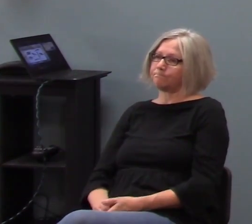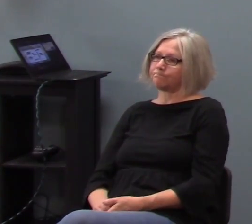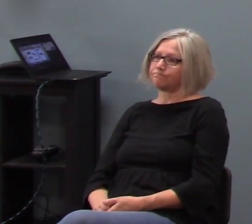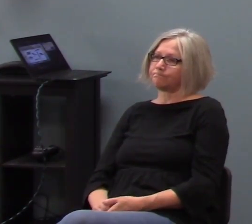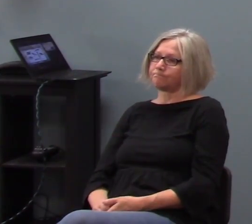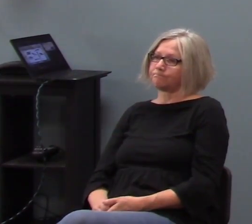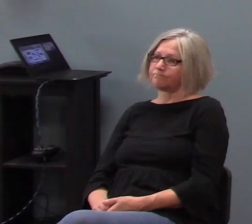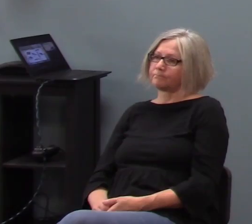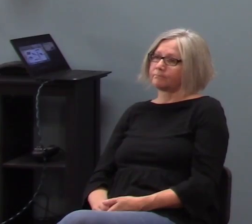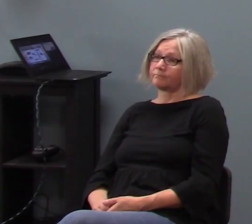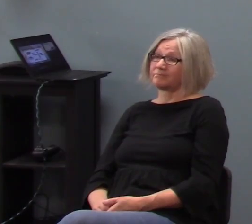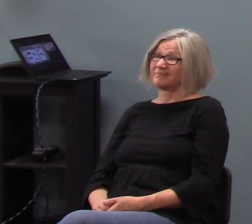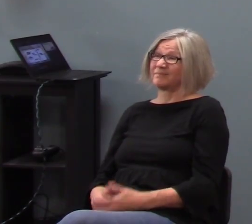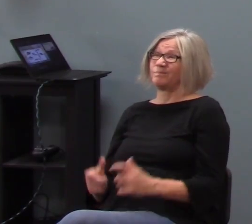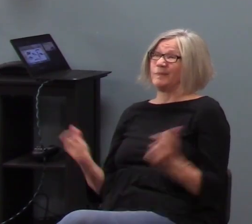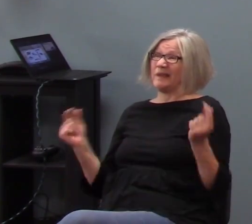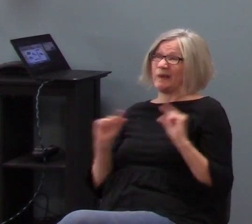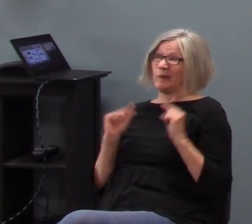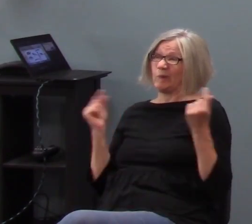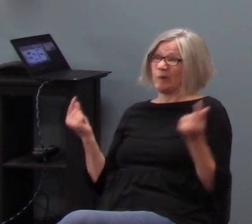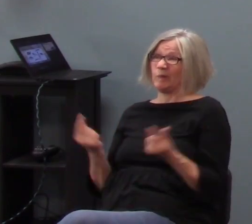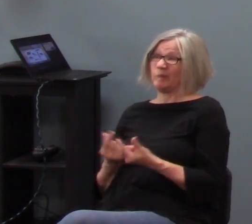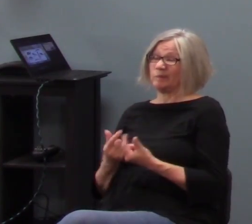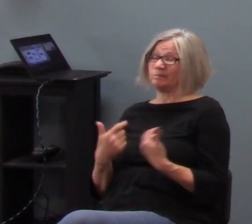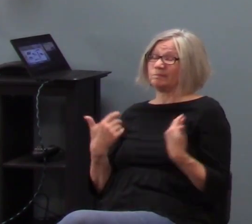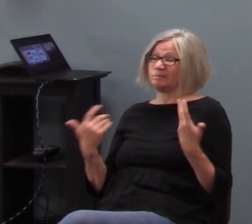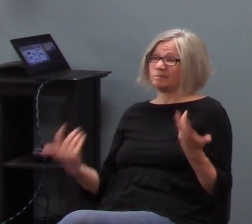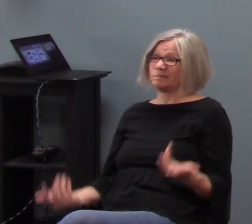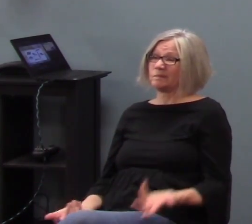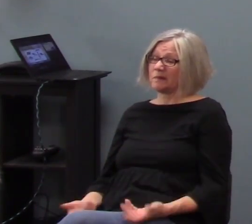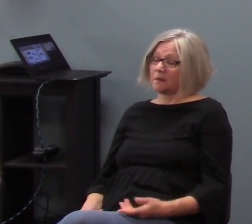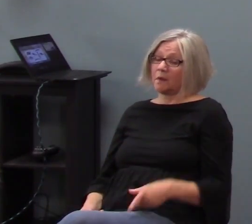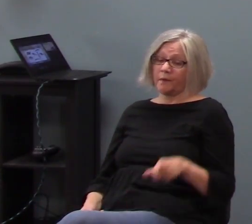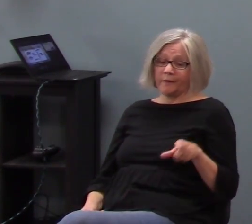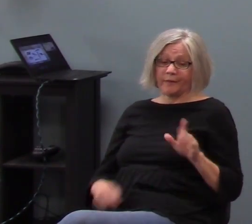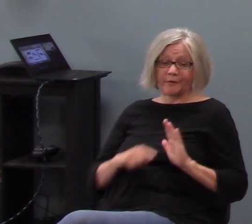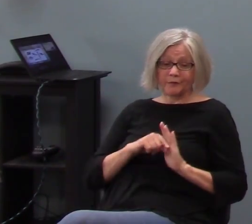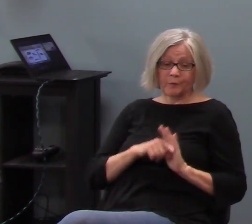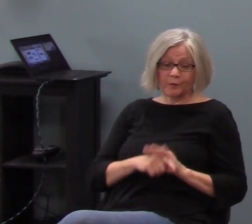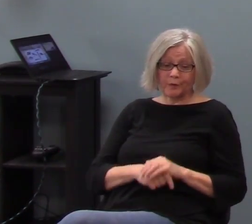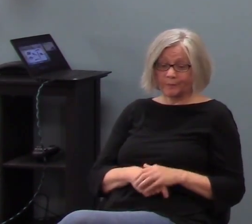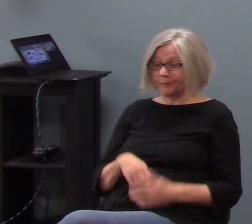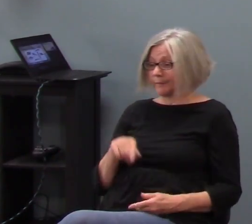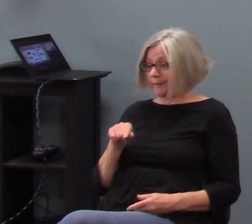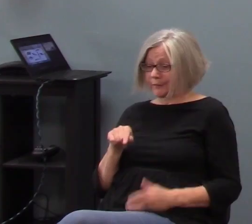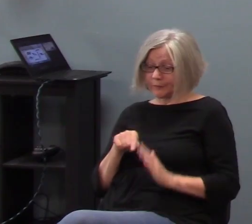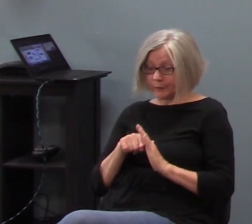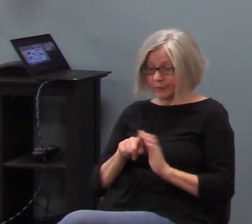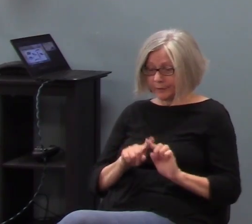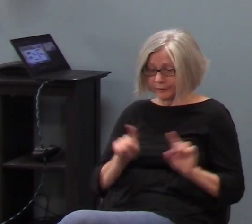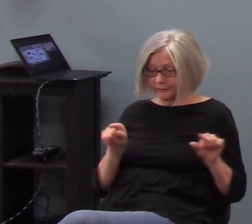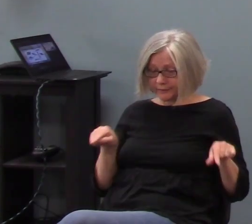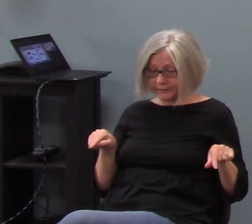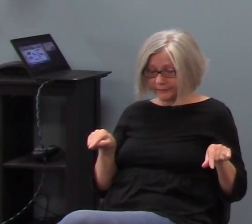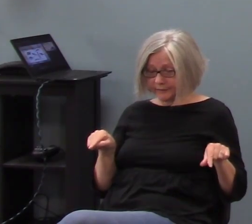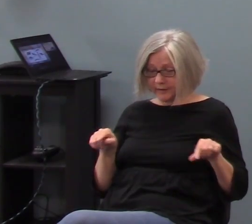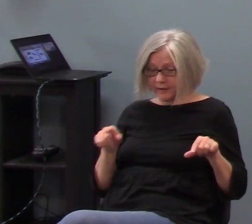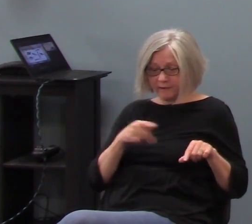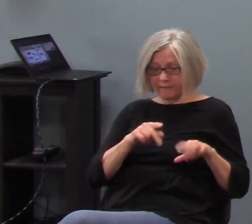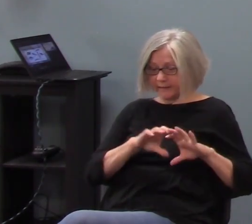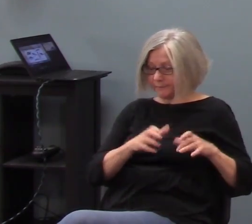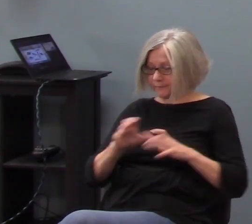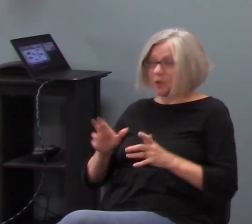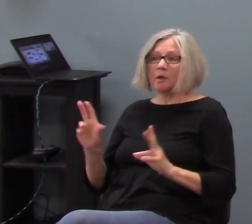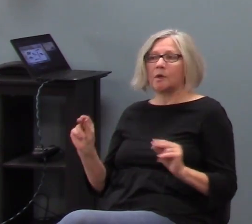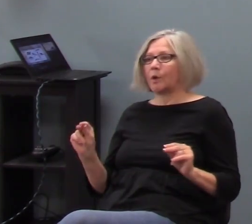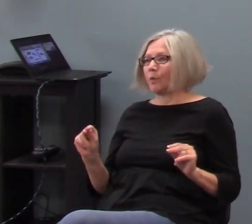So this is a big group of animals. We're not talking about there's a worm and this is another worm. They're different phyla. No.